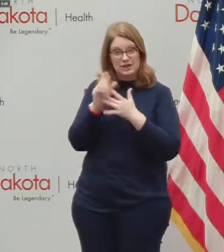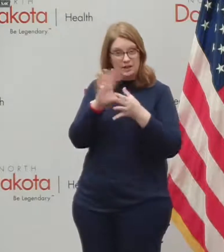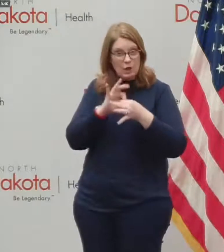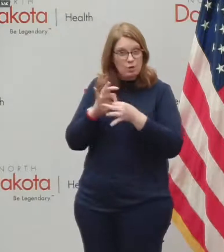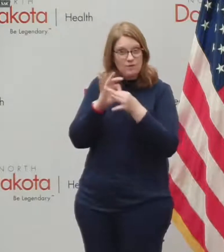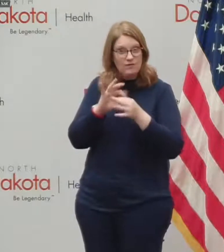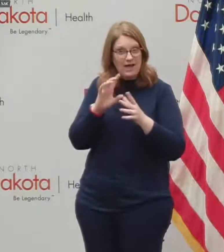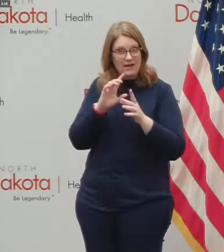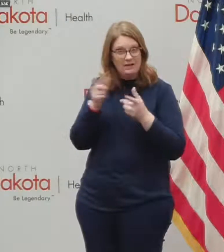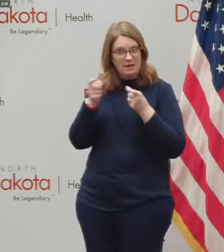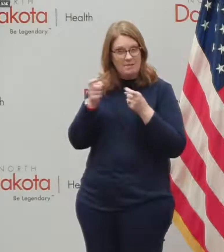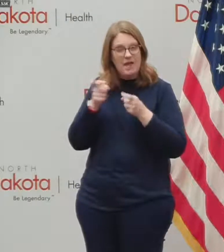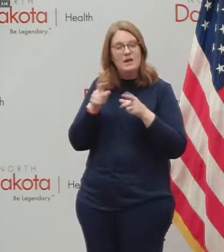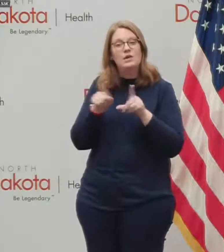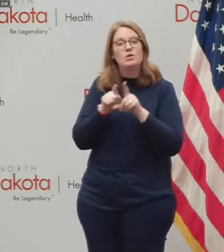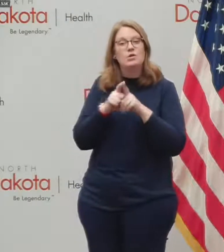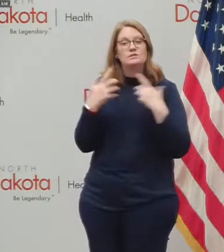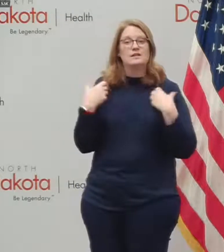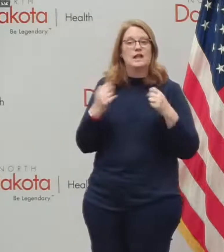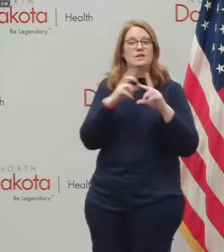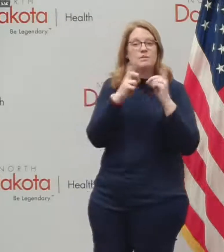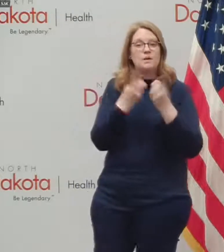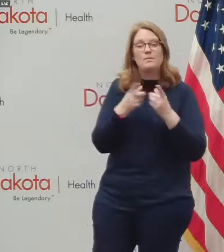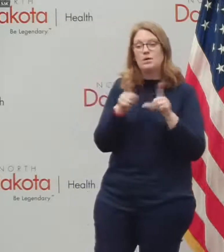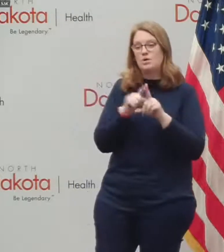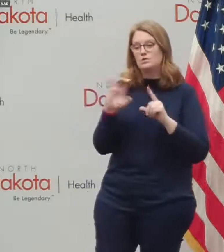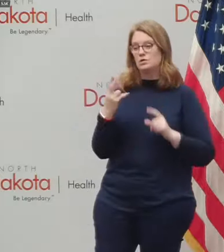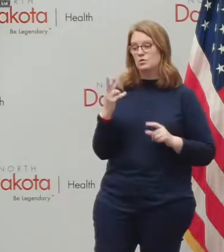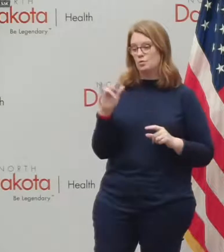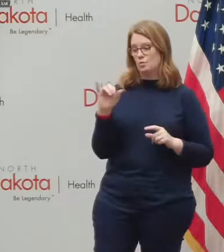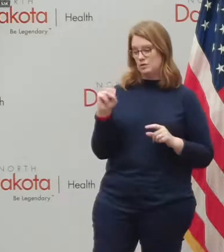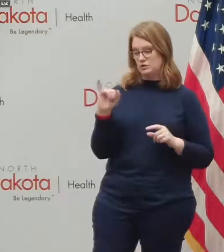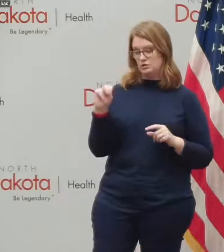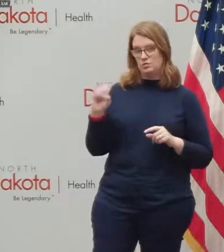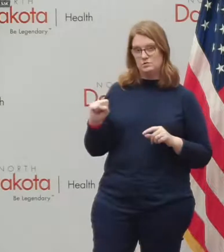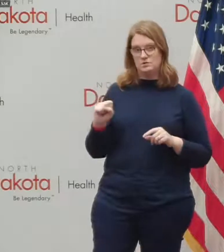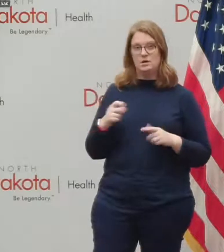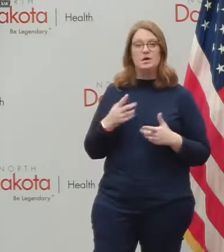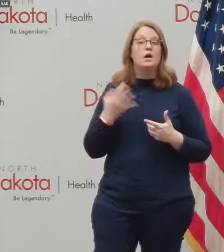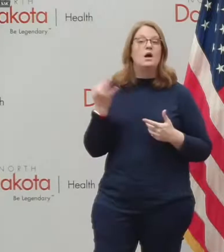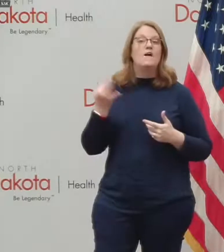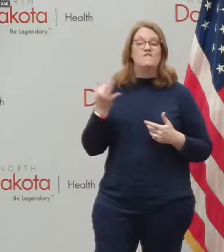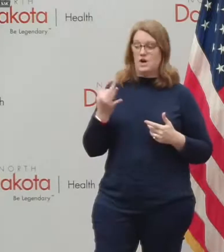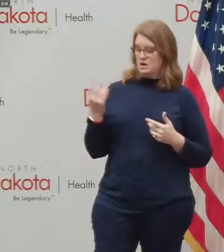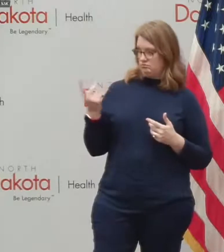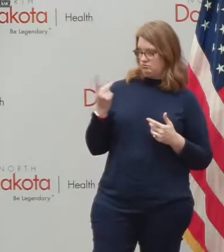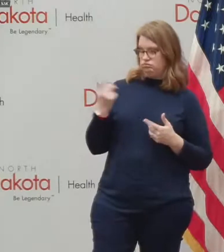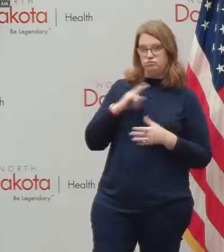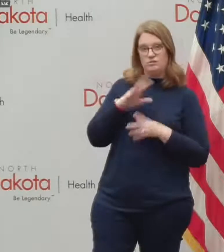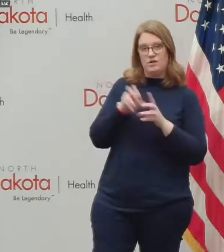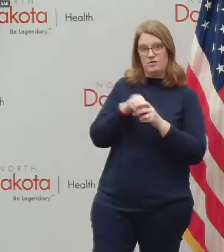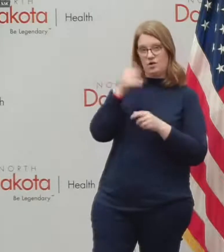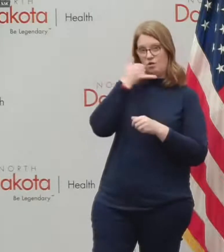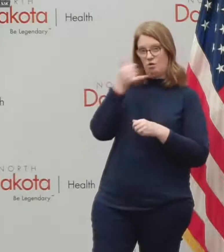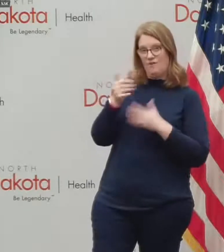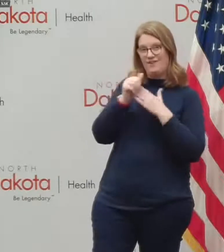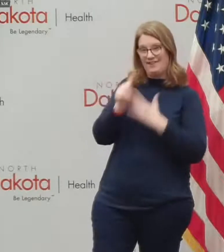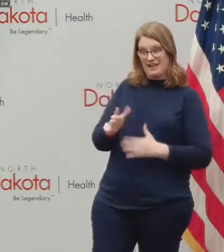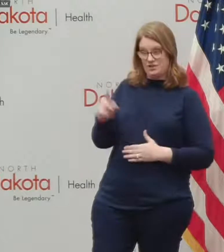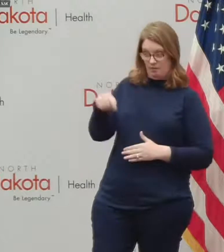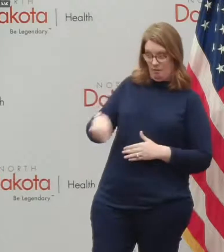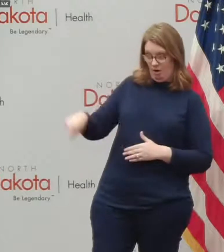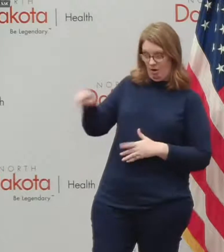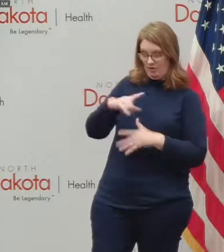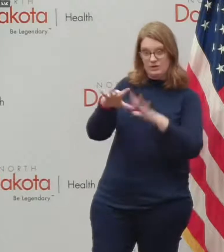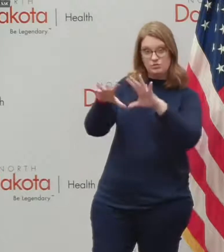Command and the Health Department, in addition to Chris Jones. I had an opportunity on Friday, along with Chris, to be on a call with the leaders from all of these groups